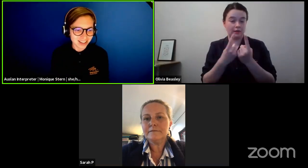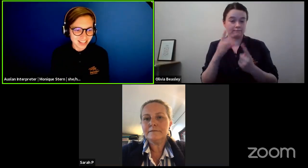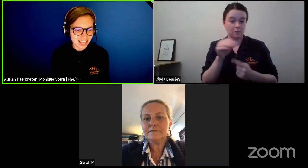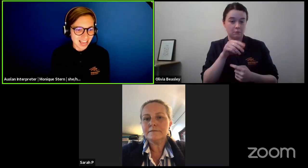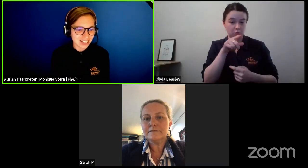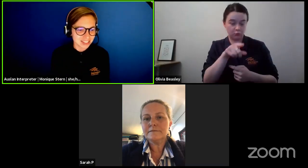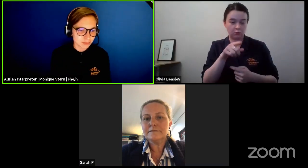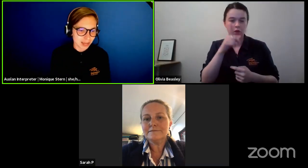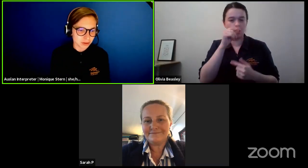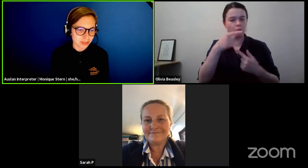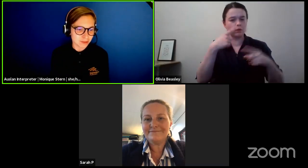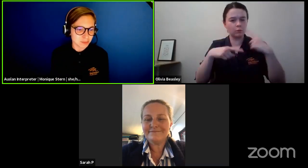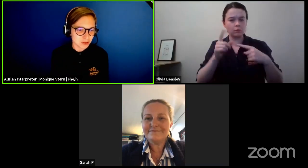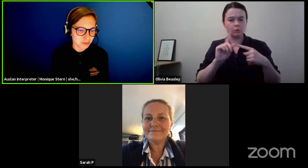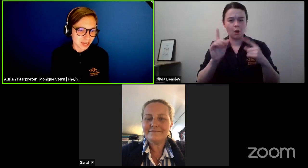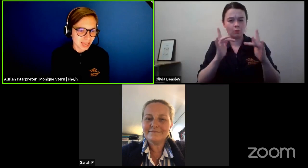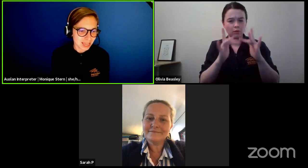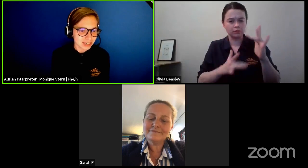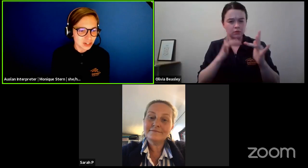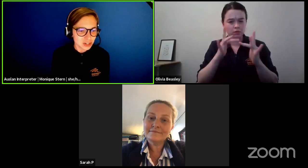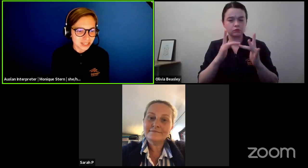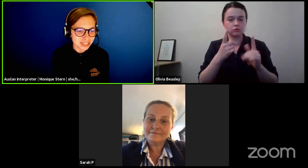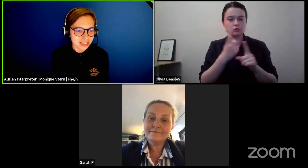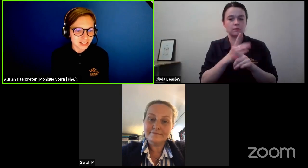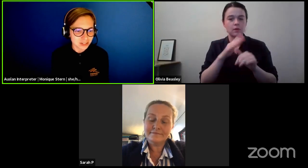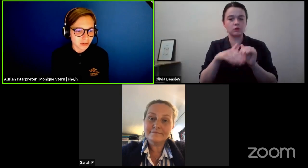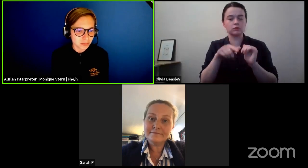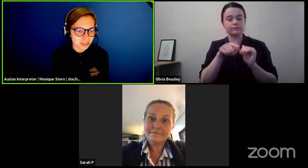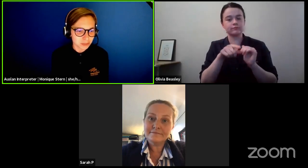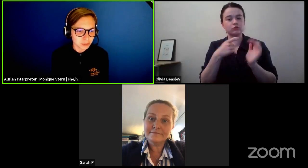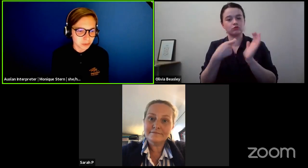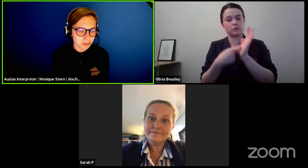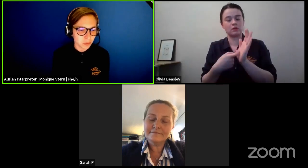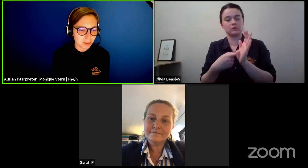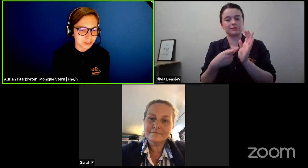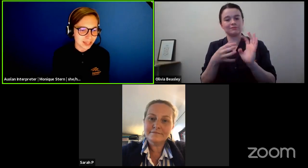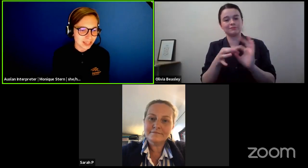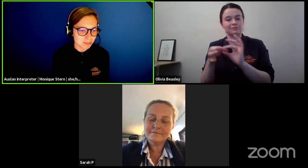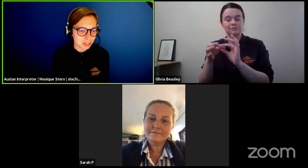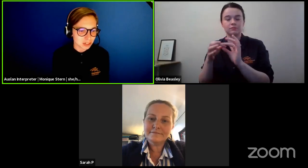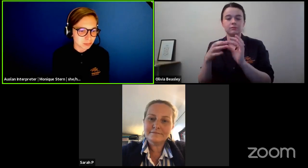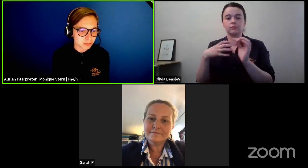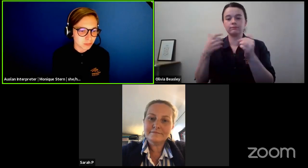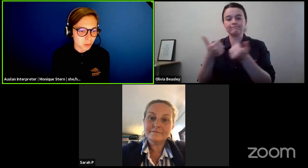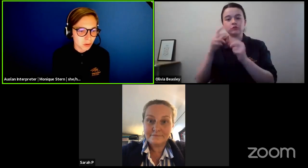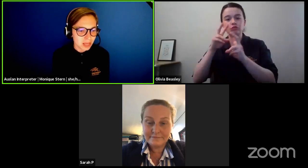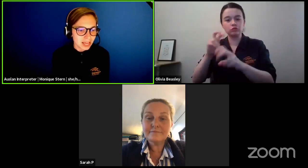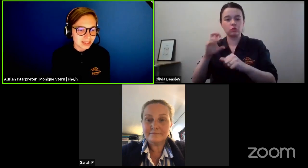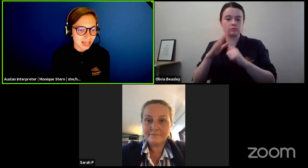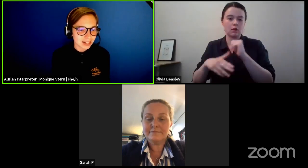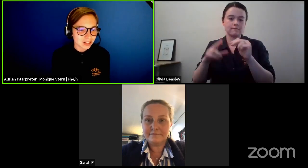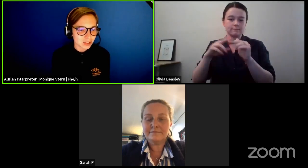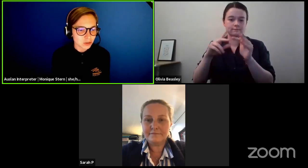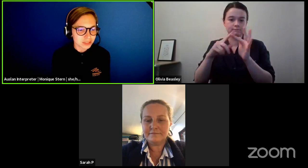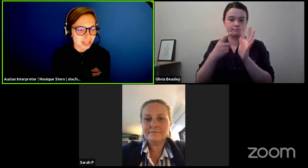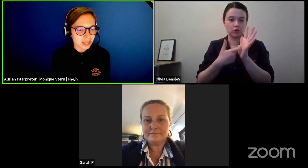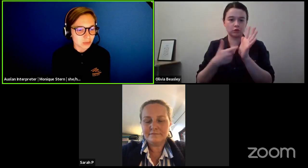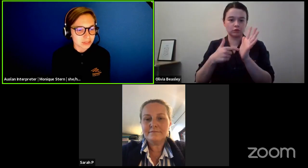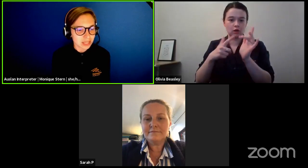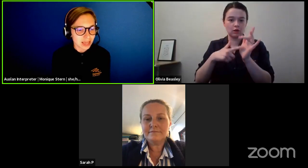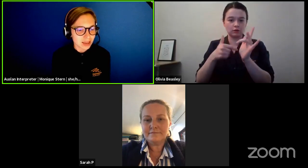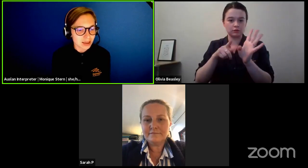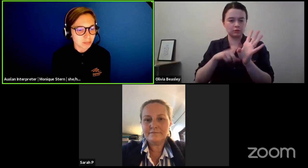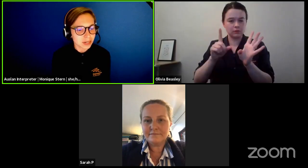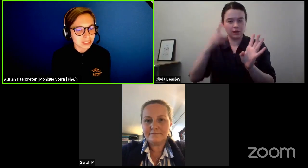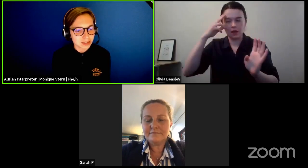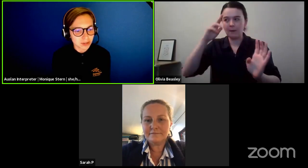Thanks, Sarah. And just the final thing from you, if I can, could you please let us know once more the website that you mentioned before, that you said